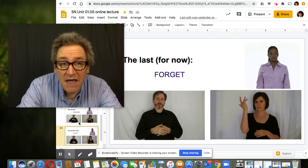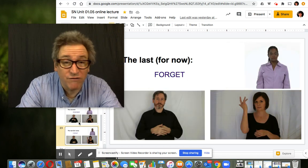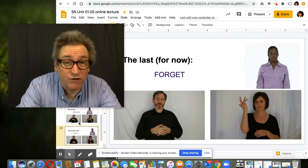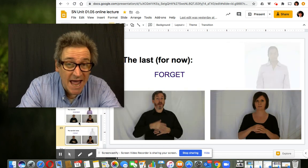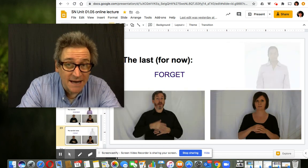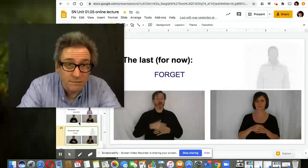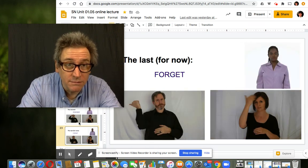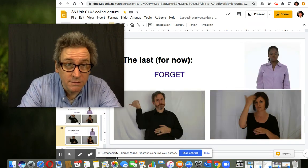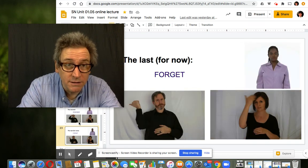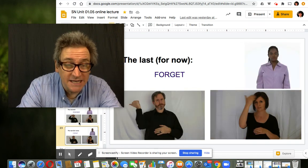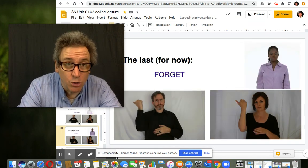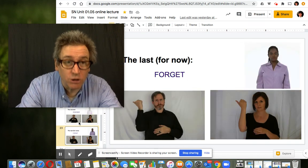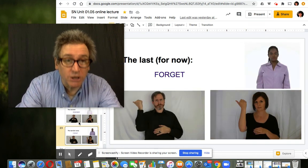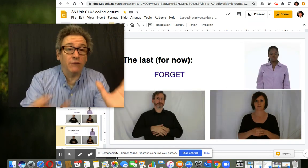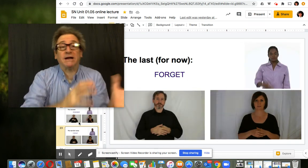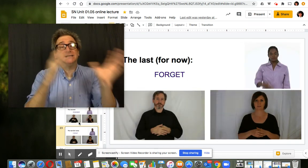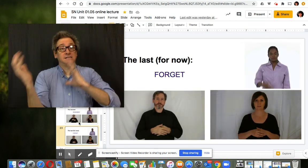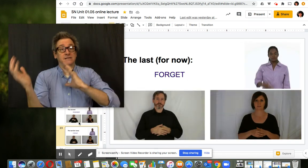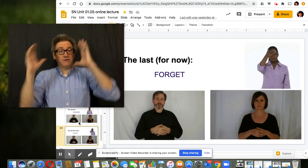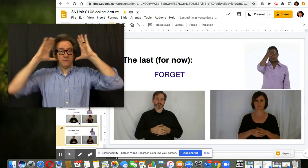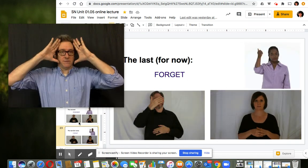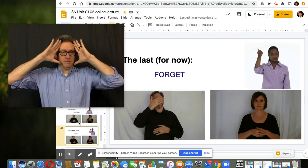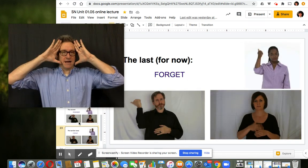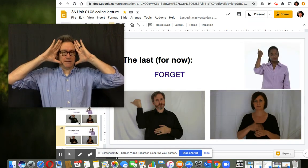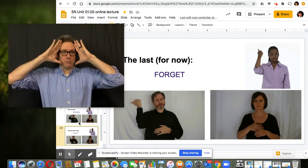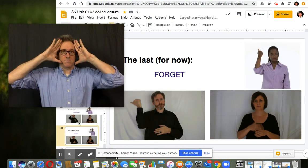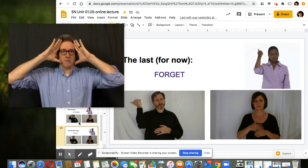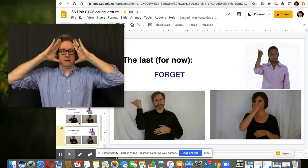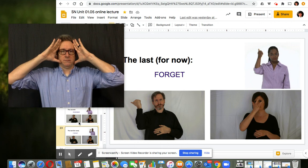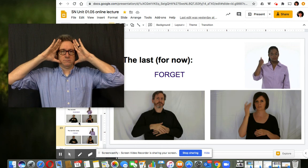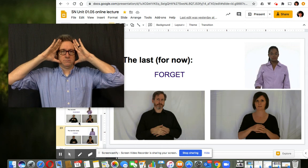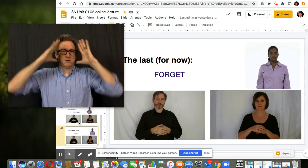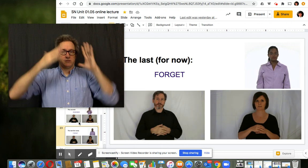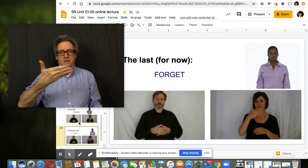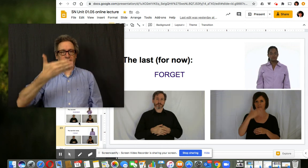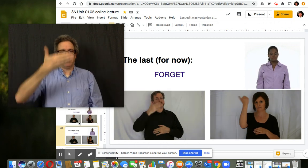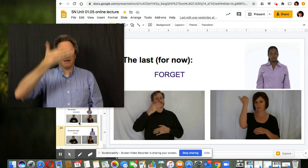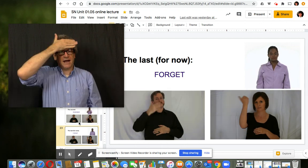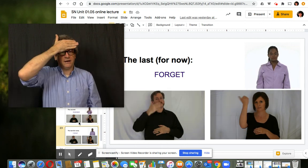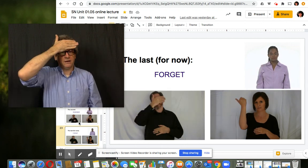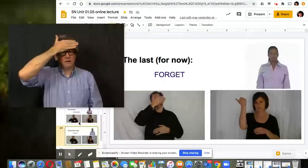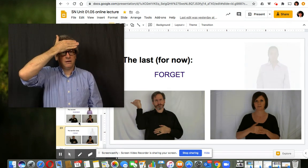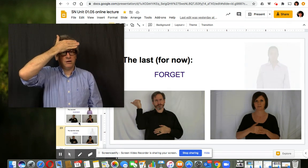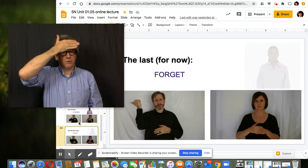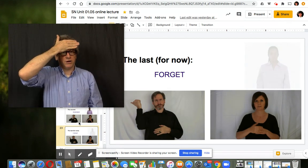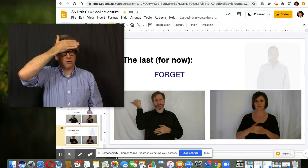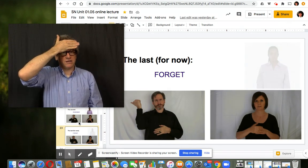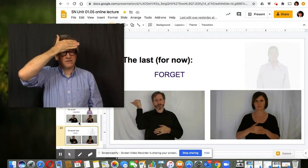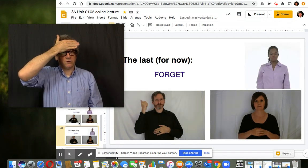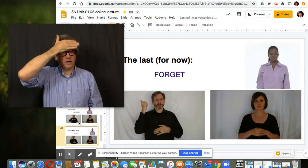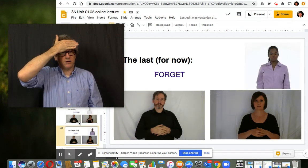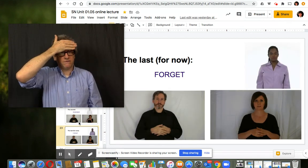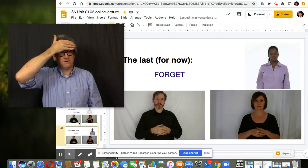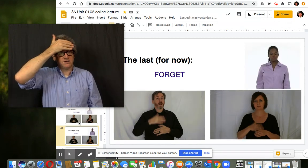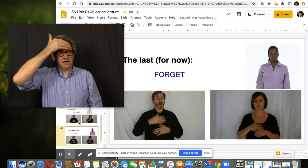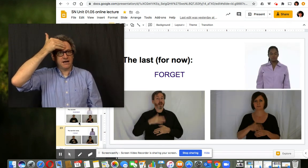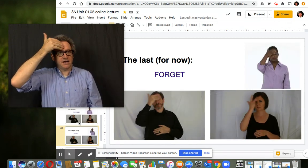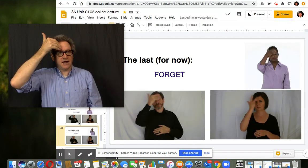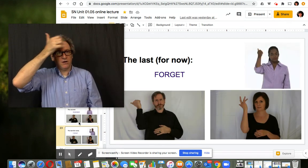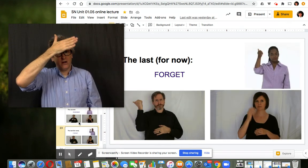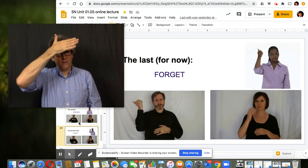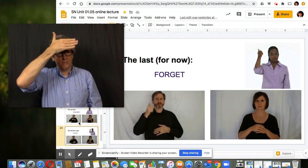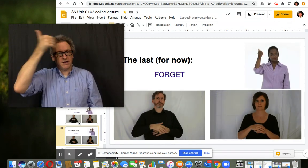Forget is your erasing something from the blackboard of your mind. So you take the flat hand, you bring it across the forehead, off to